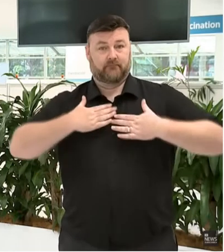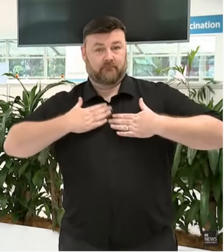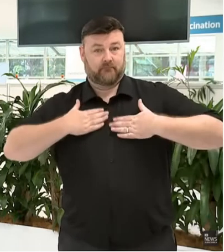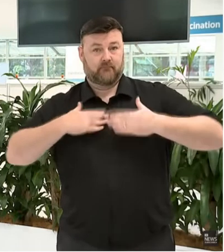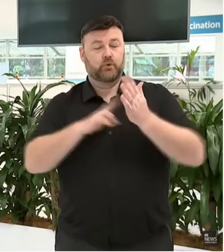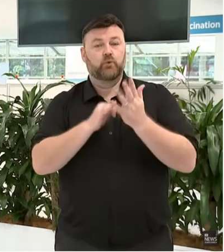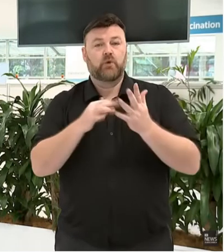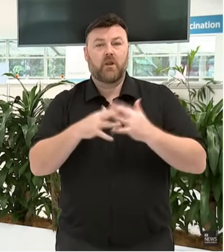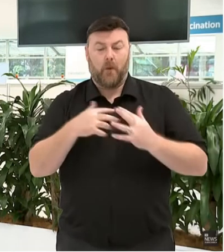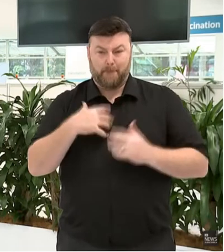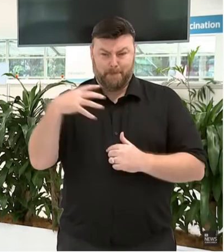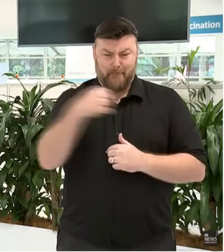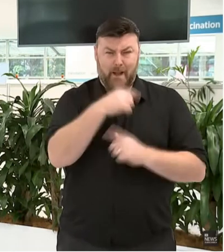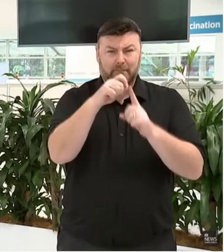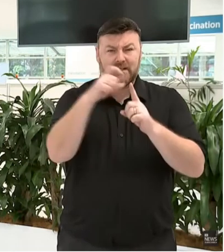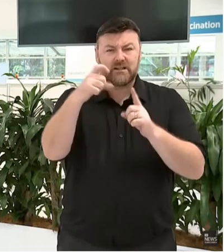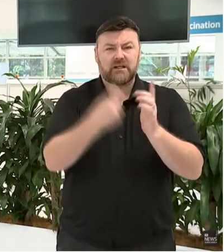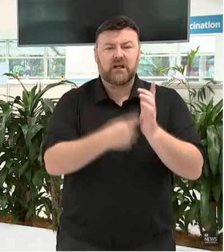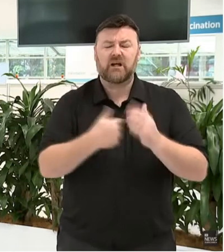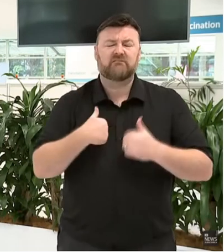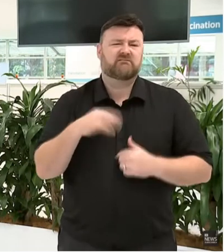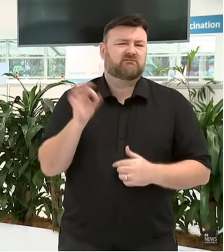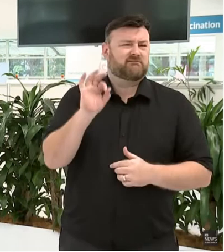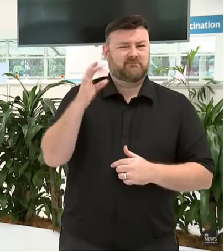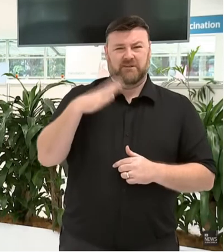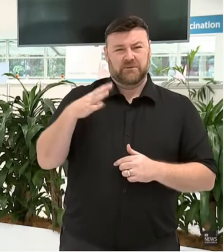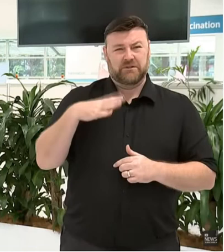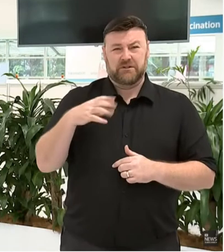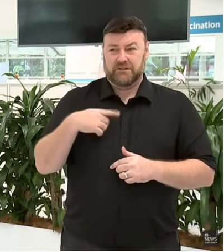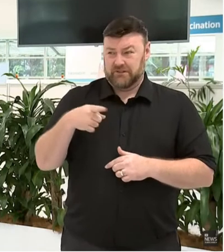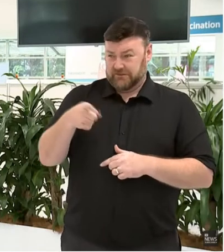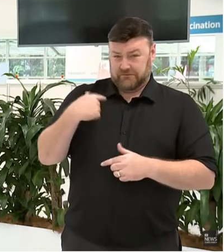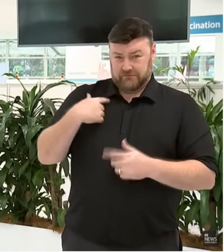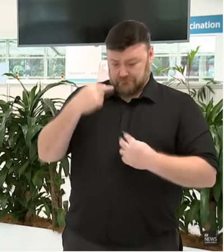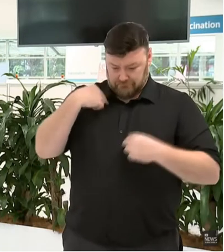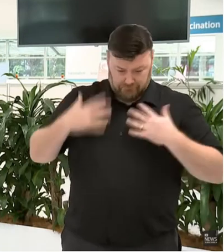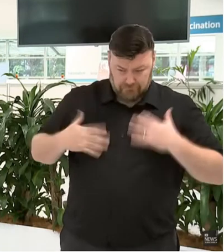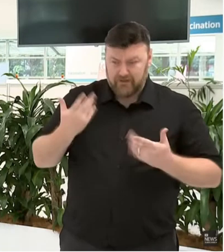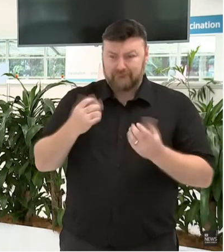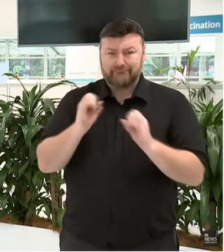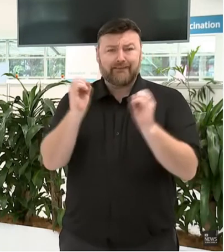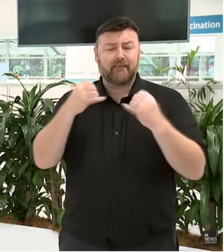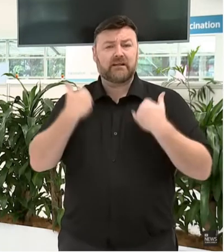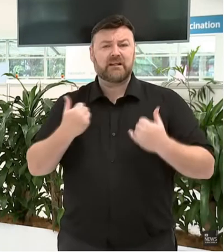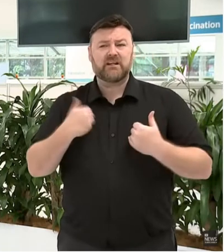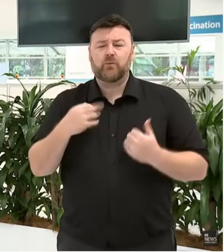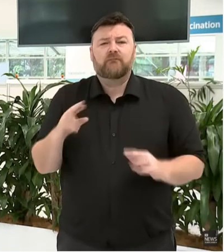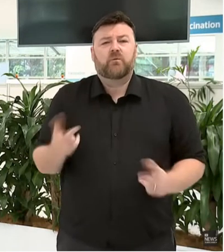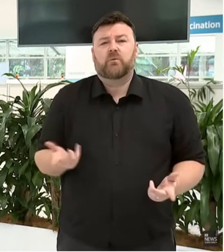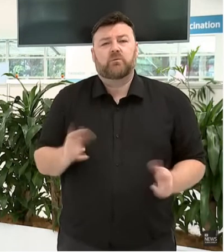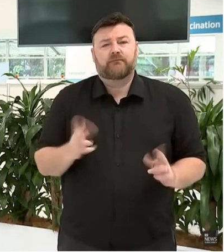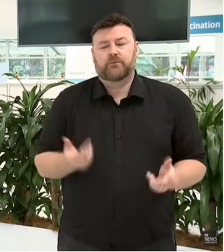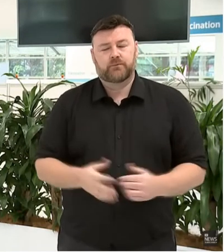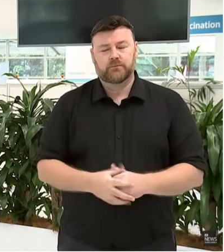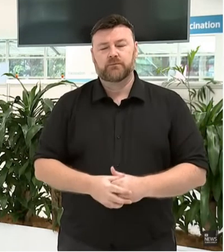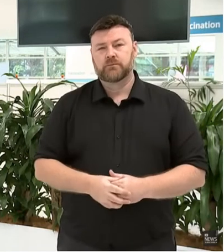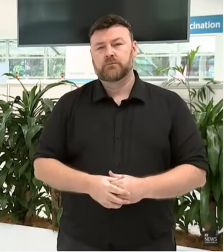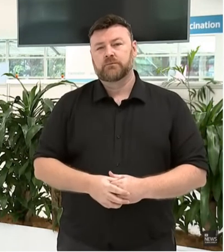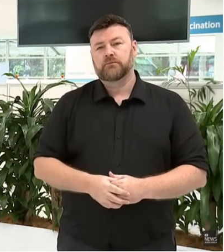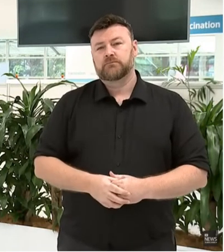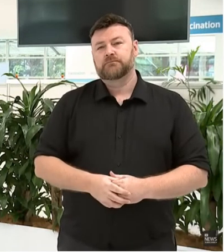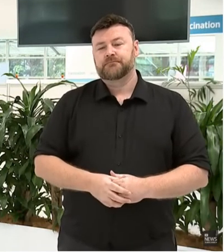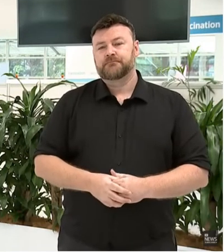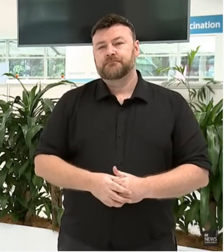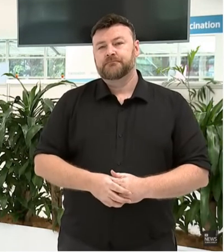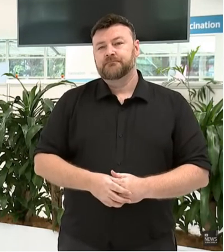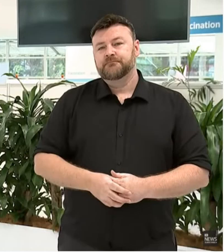requirement of a PCR test for somebody who is not unwell is actually supportive of that